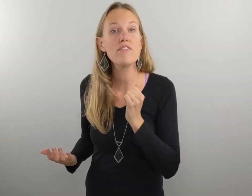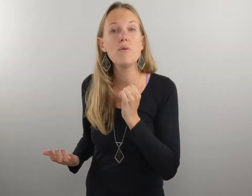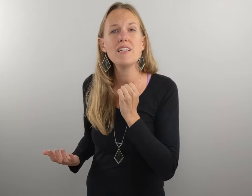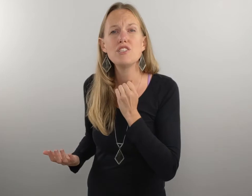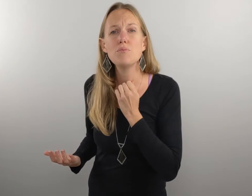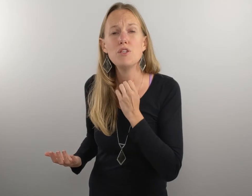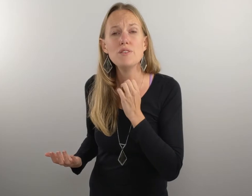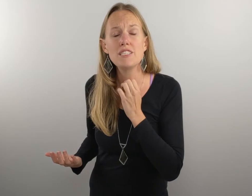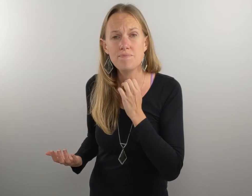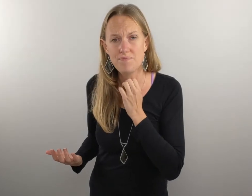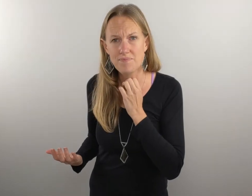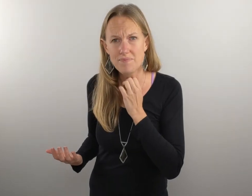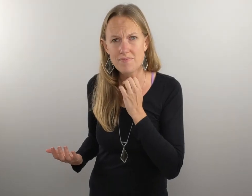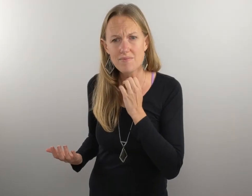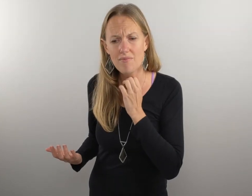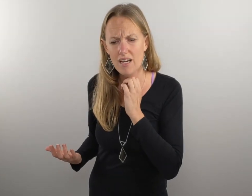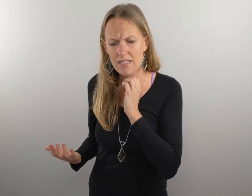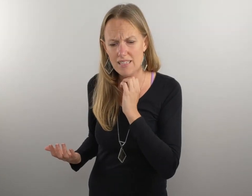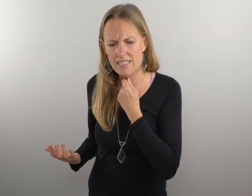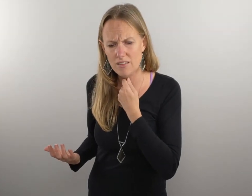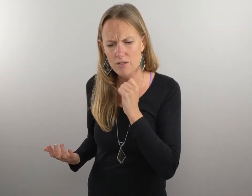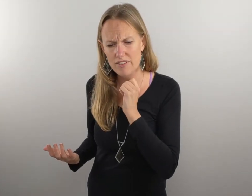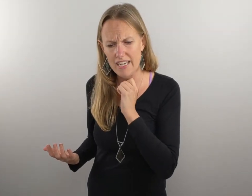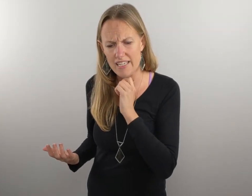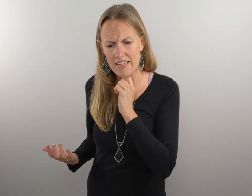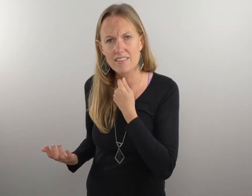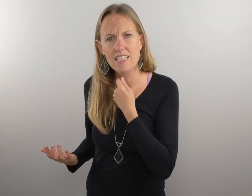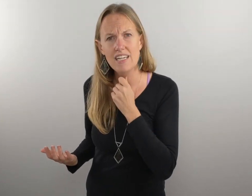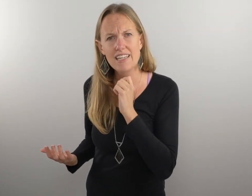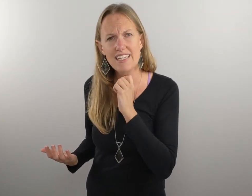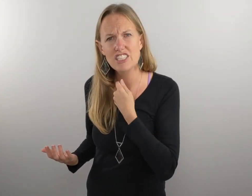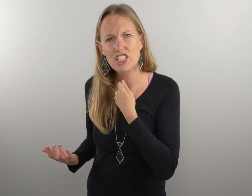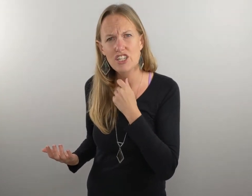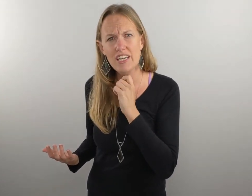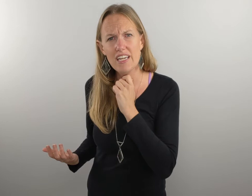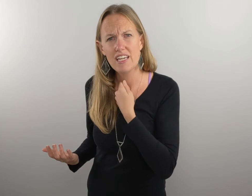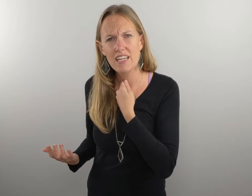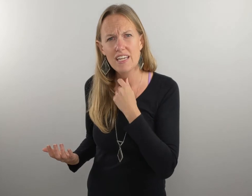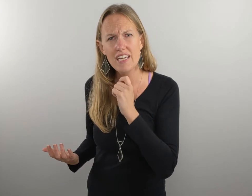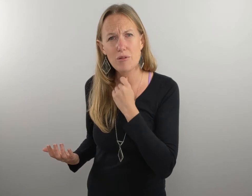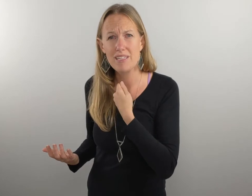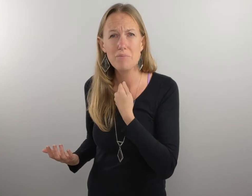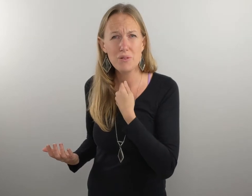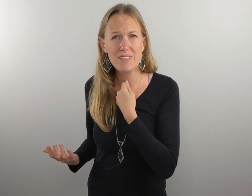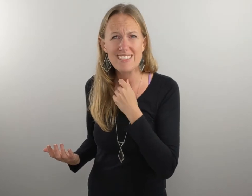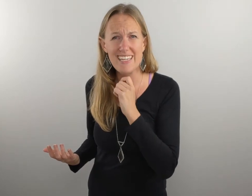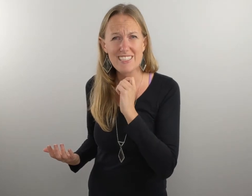want to do mute, I'm forgetting now. I think it's turning here, but mute is like to mute